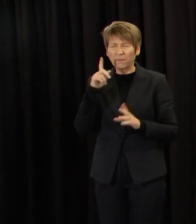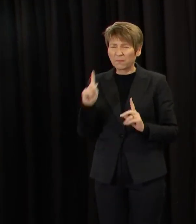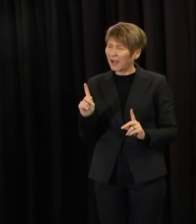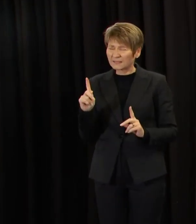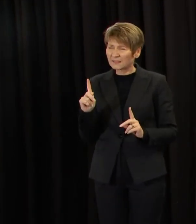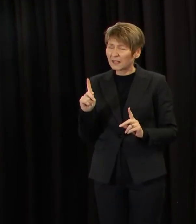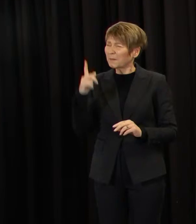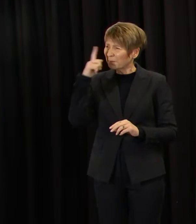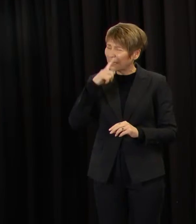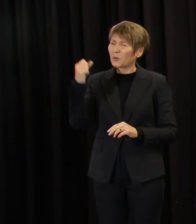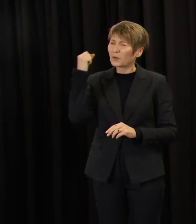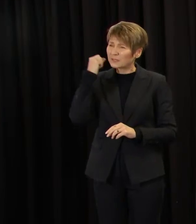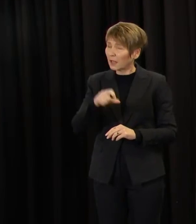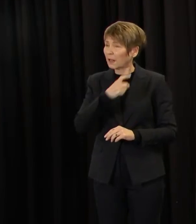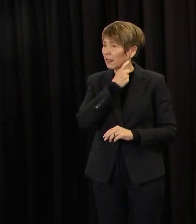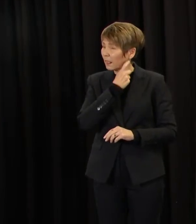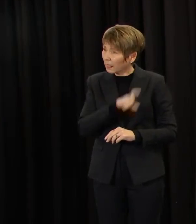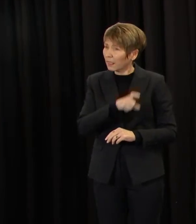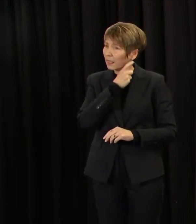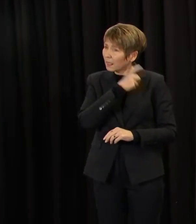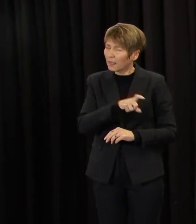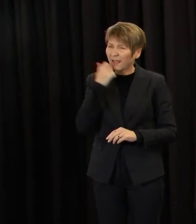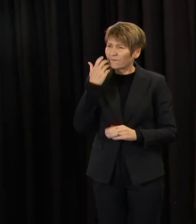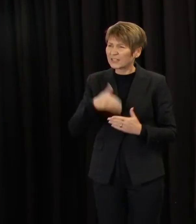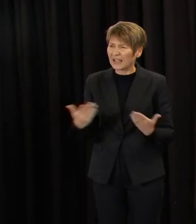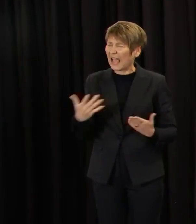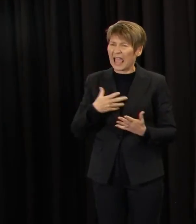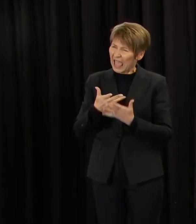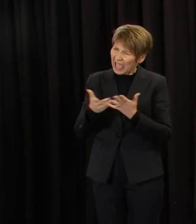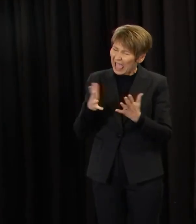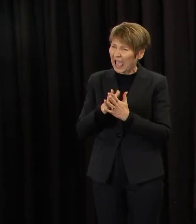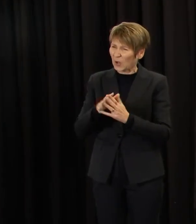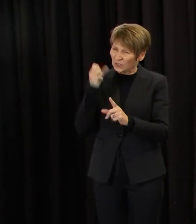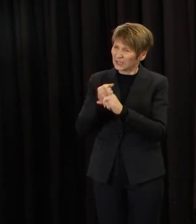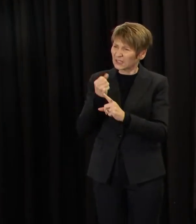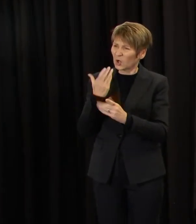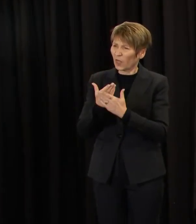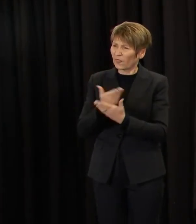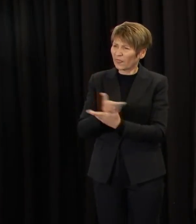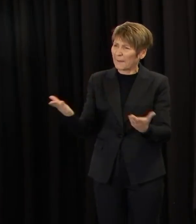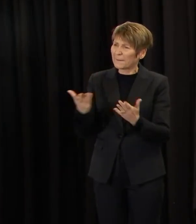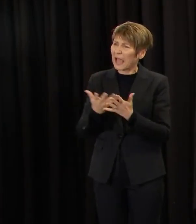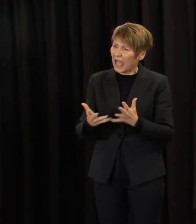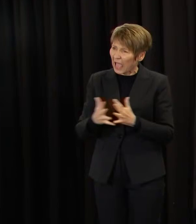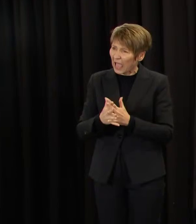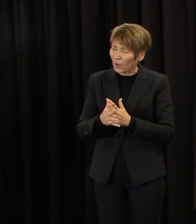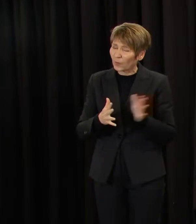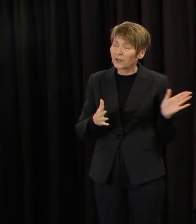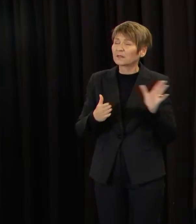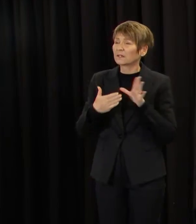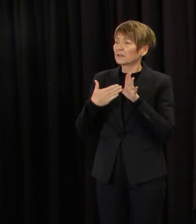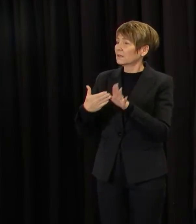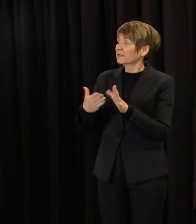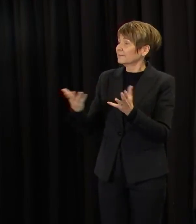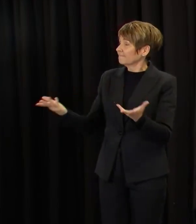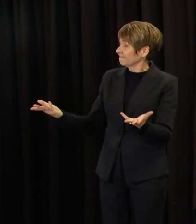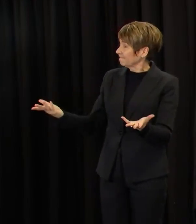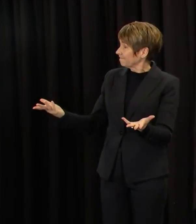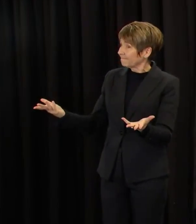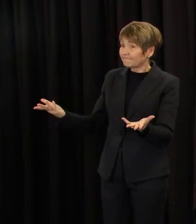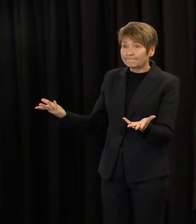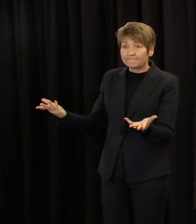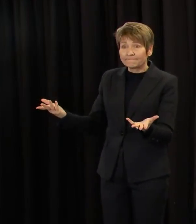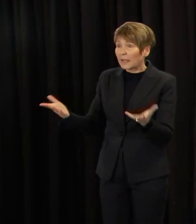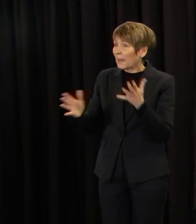various places around the state every single day, and that's one of the reasons why we work so closely with community leaders and sporting leaders, and frankly anybody